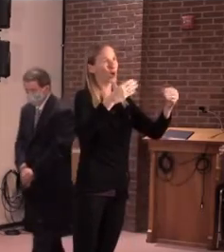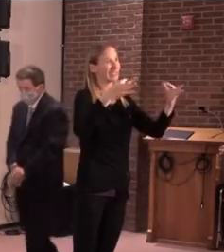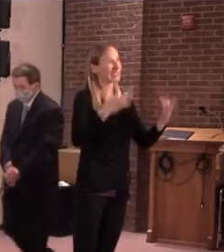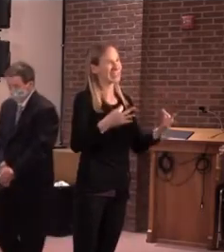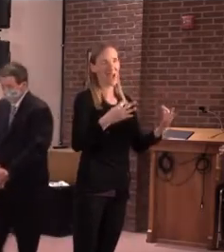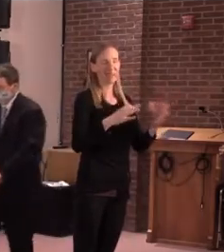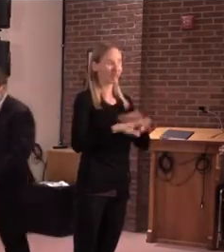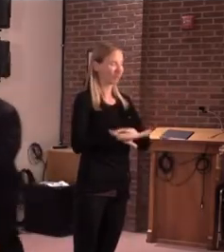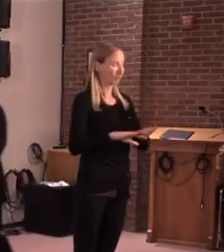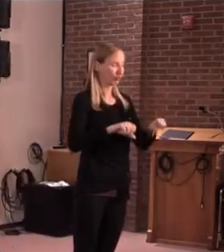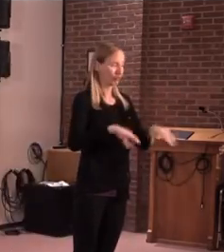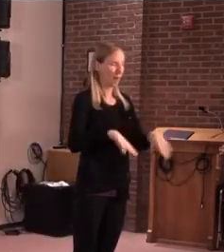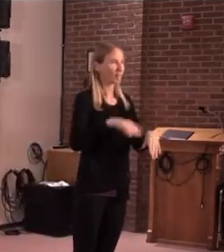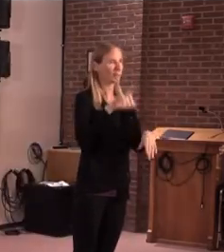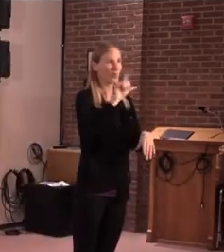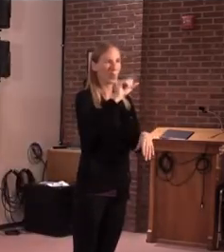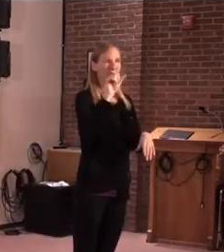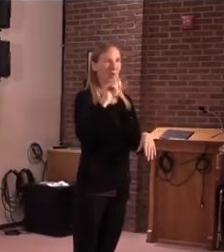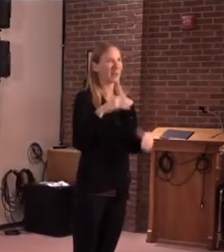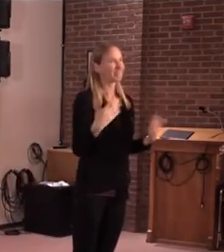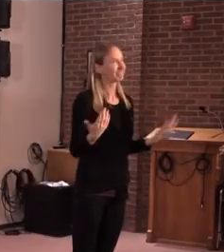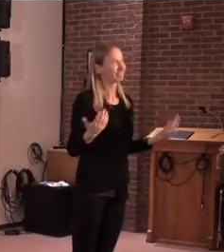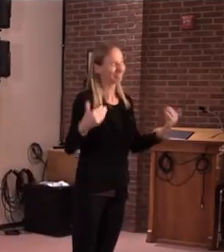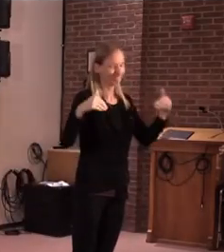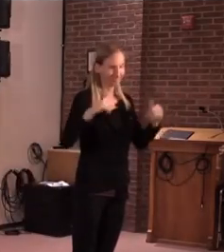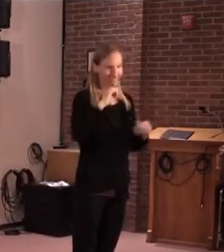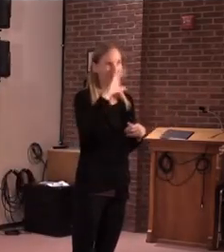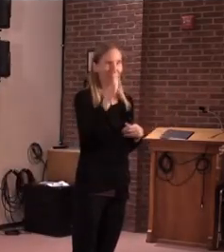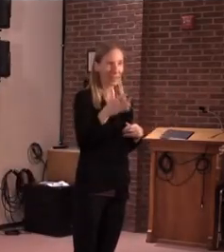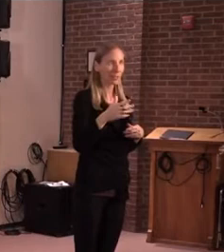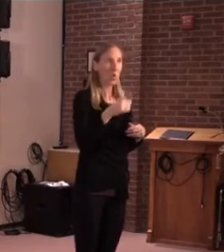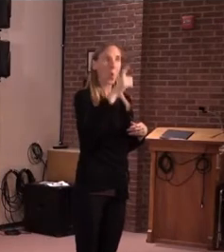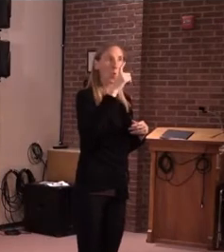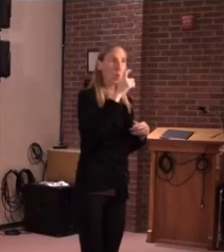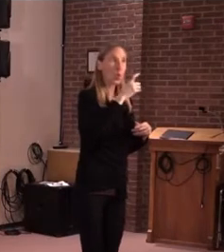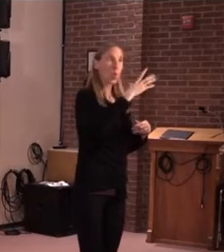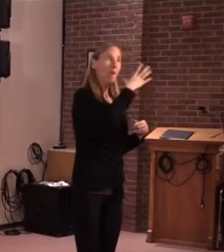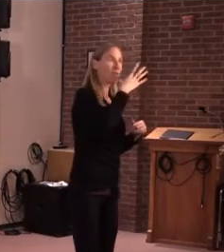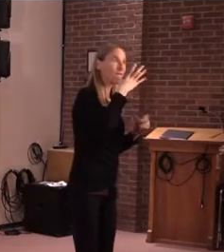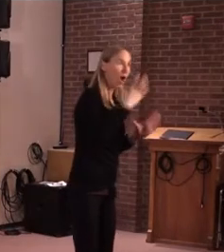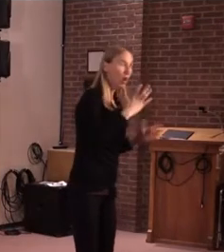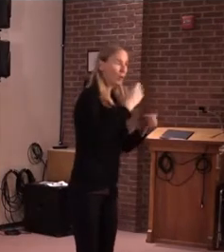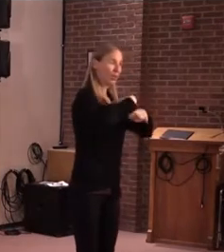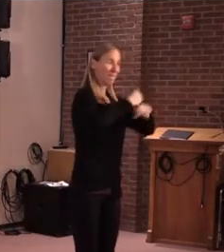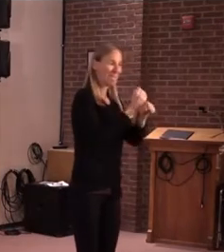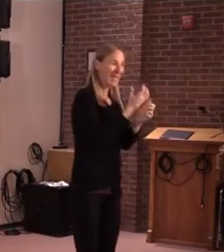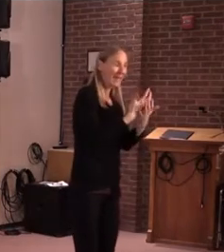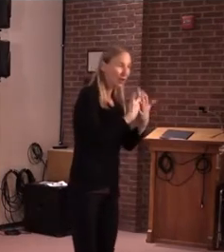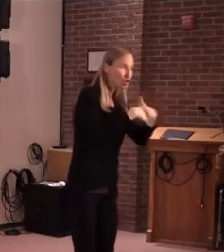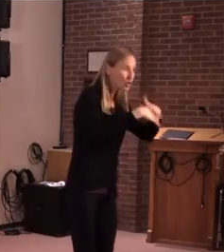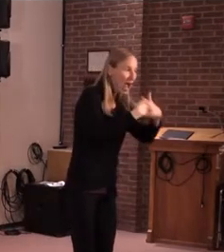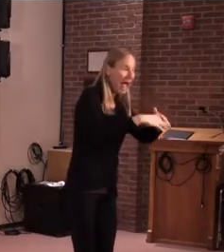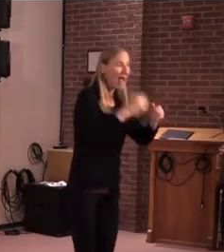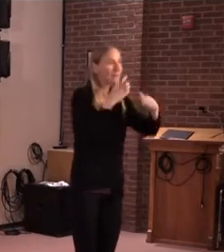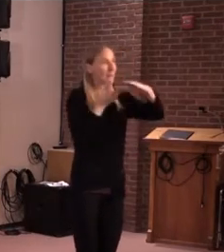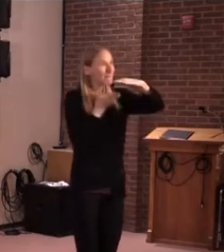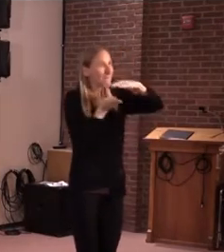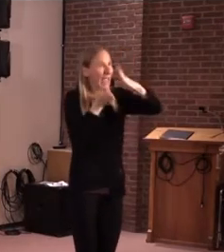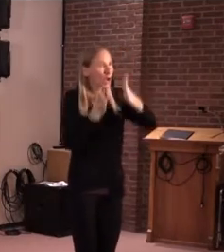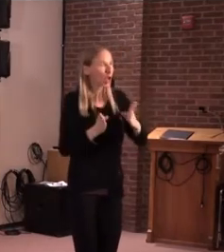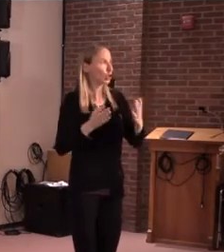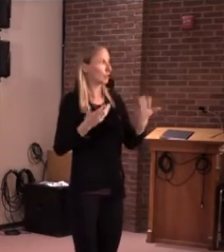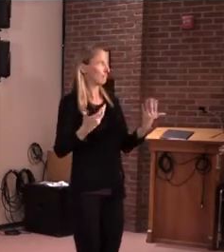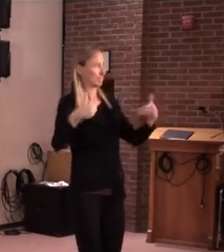in 2020, and that leaves farmers, craft makers, bakers without an audience to sell products. What is